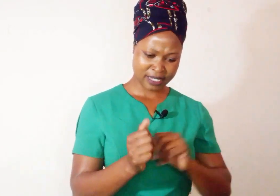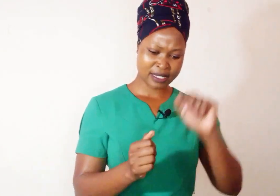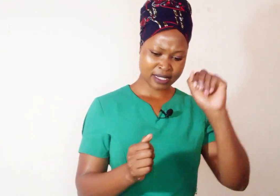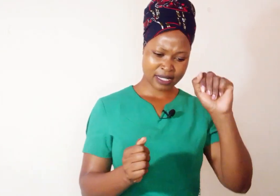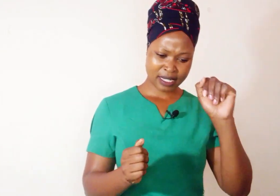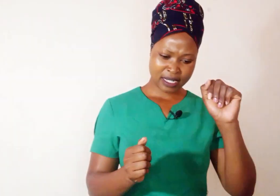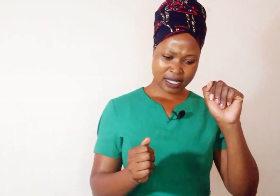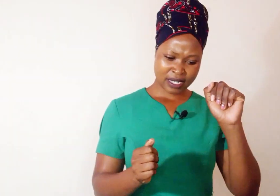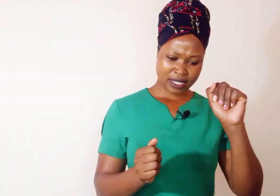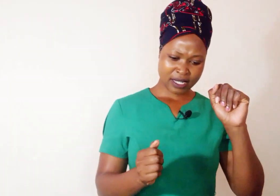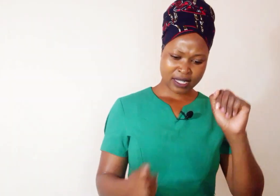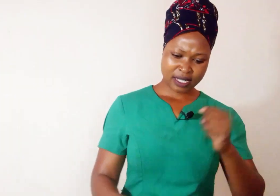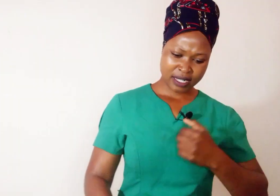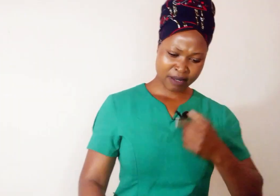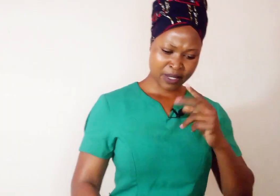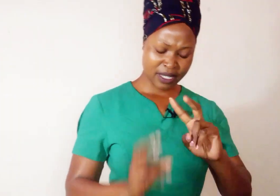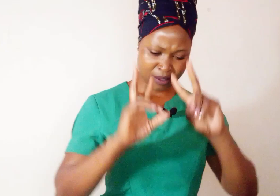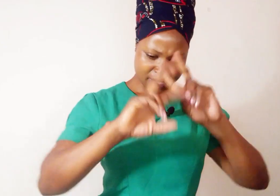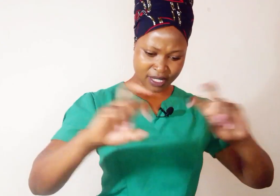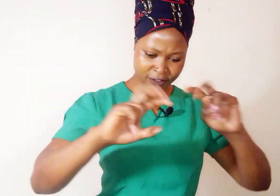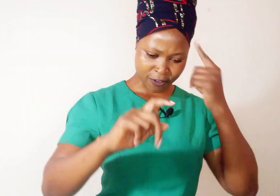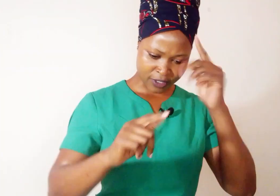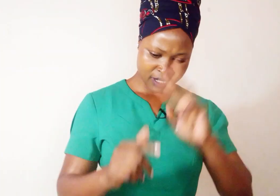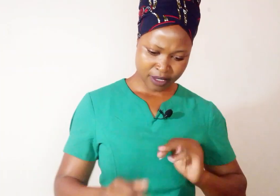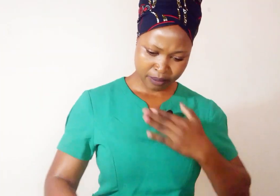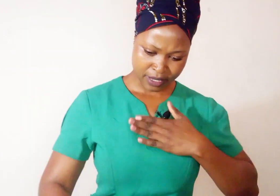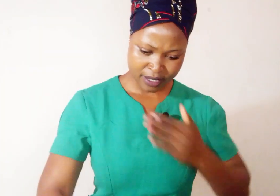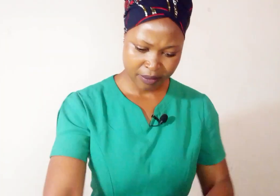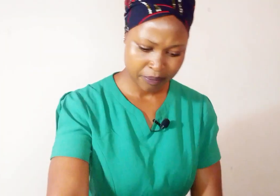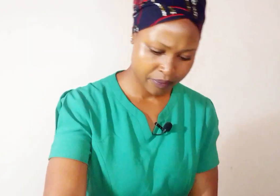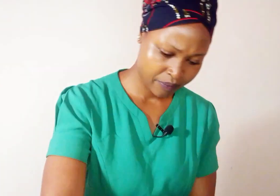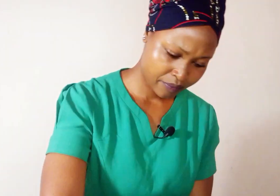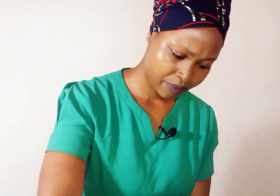yes. Let me search for it, please.